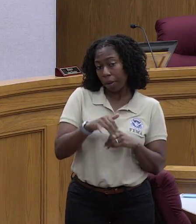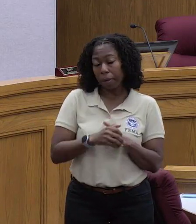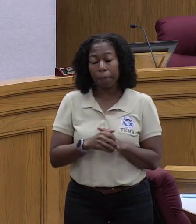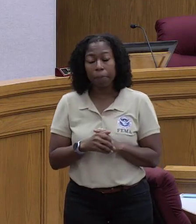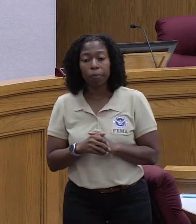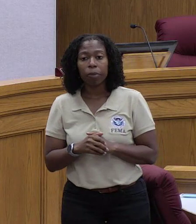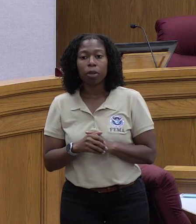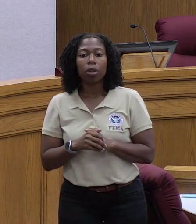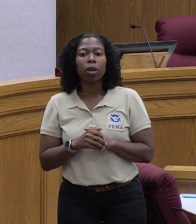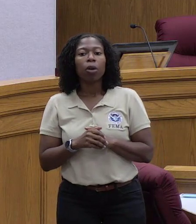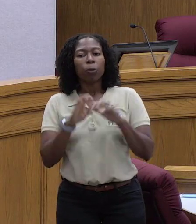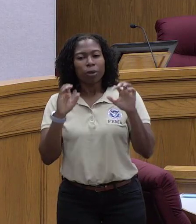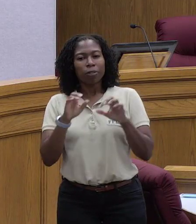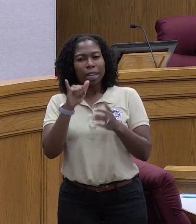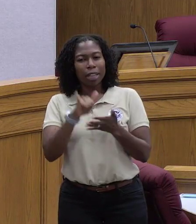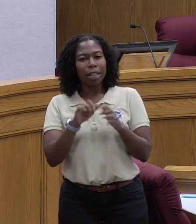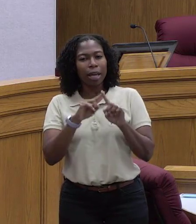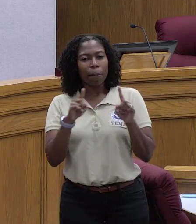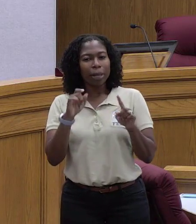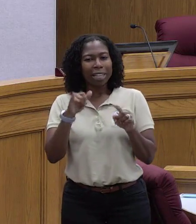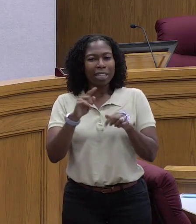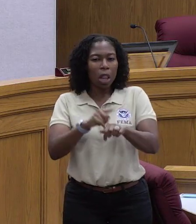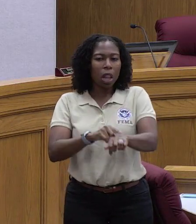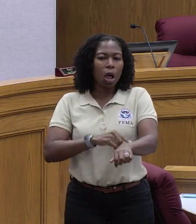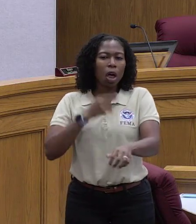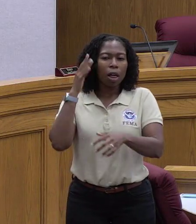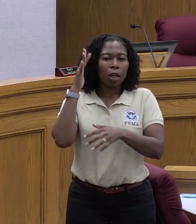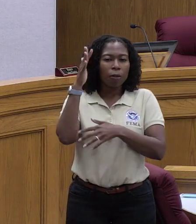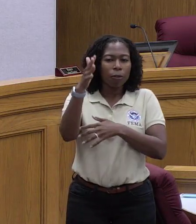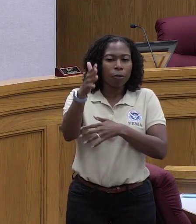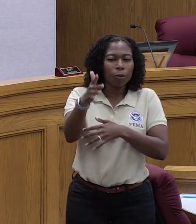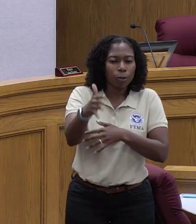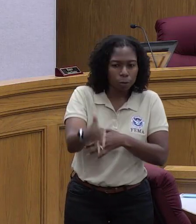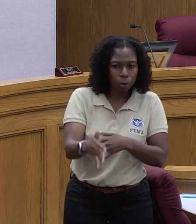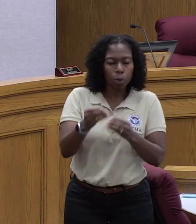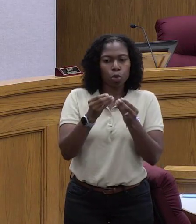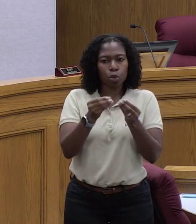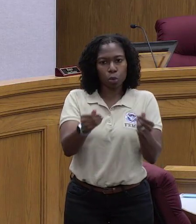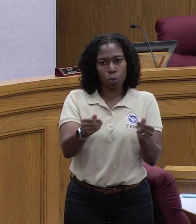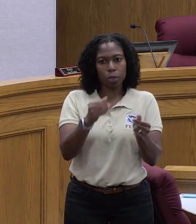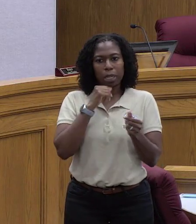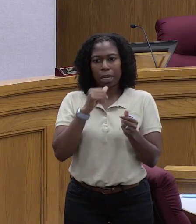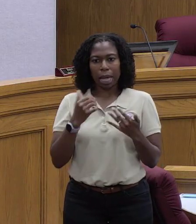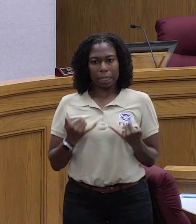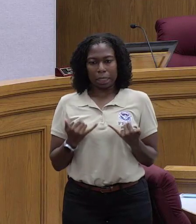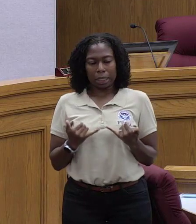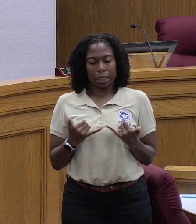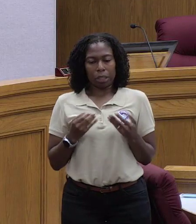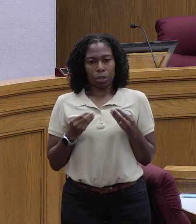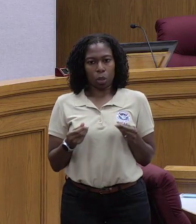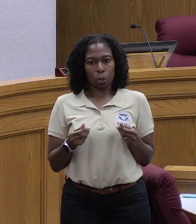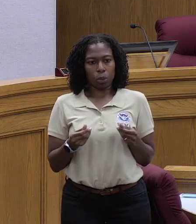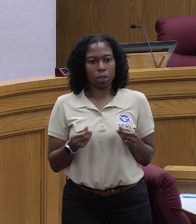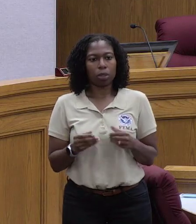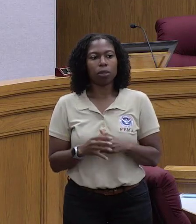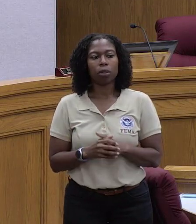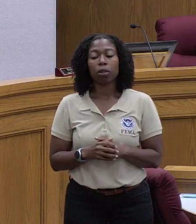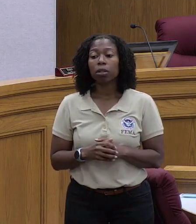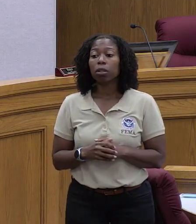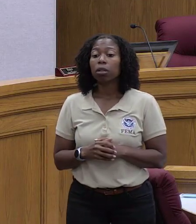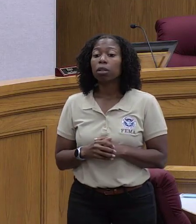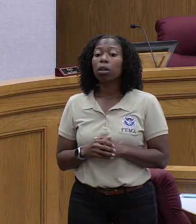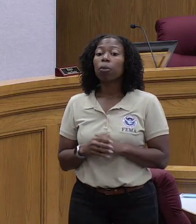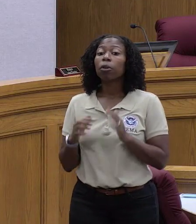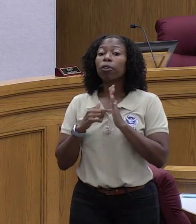That takes longer, though, so it's less of a short-term thing, and as Dick pointed out, I think Jerry Stoller can address that. On an example, though, for